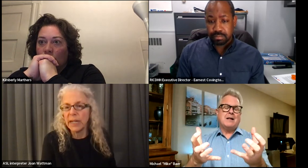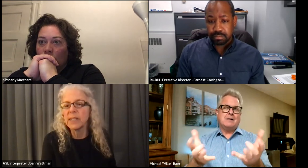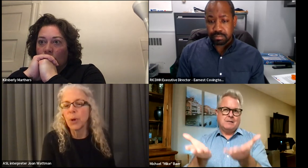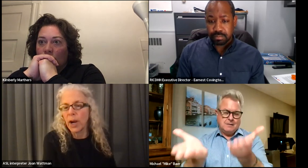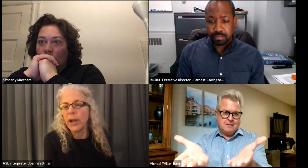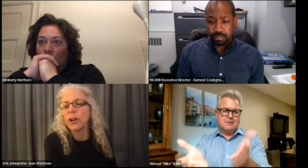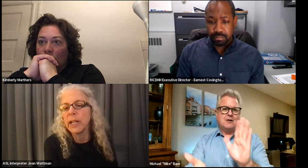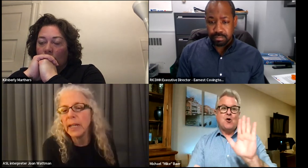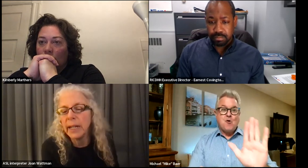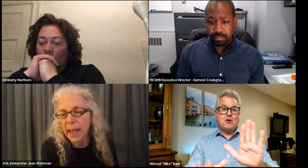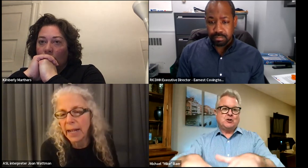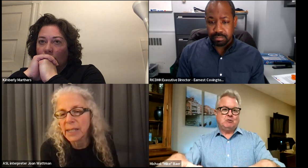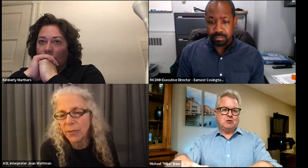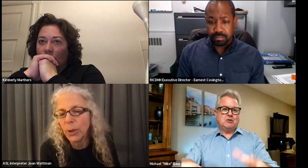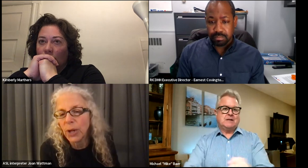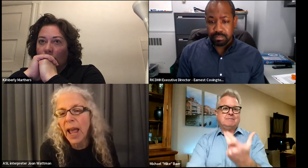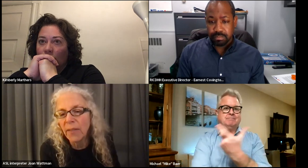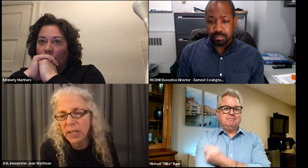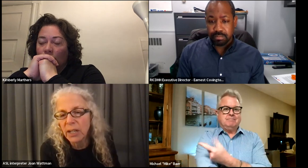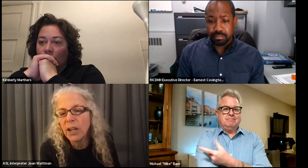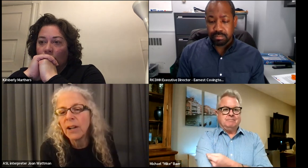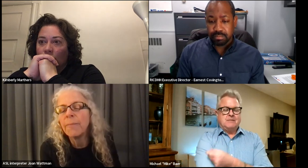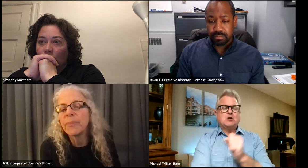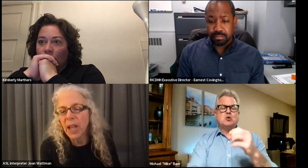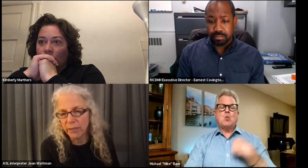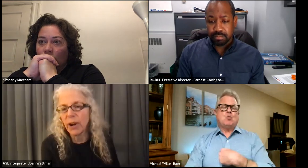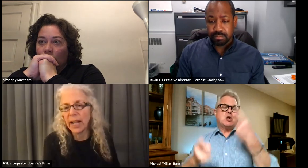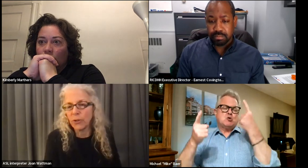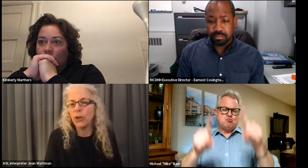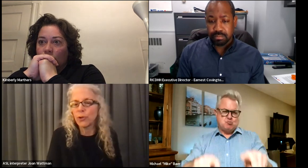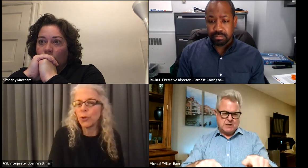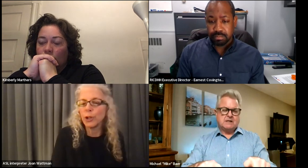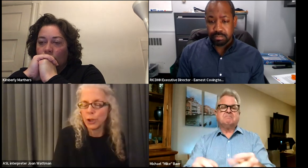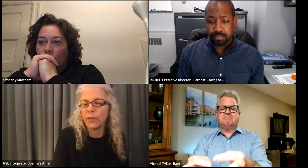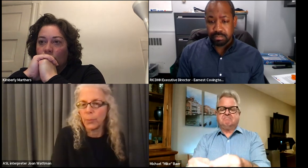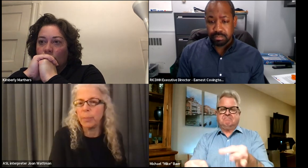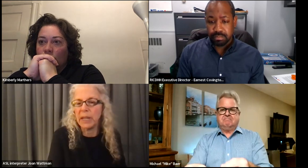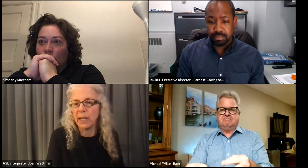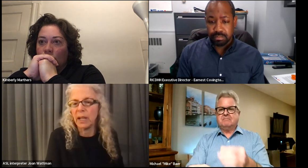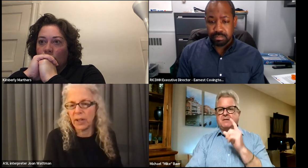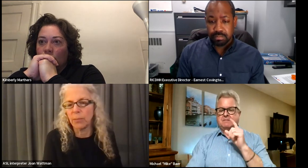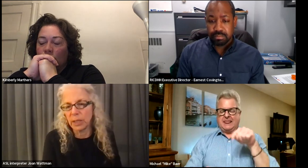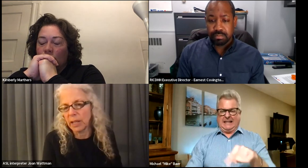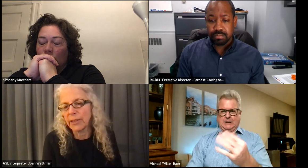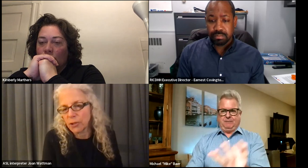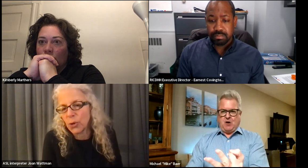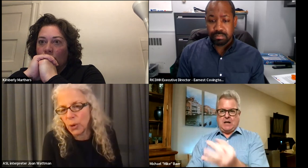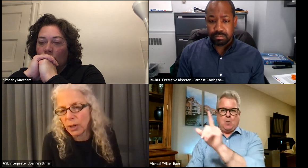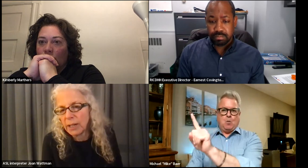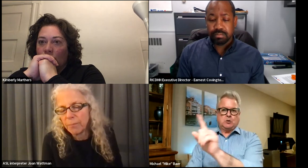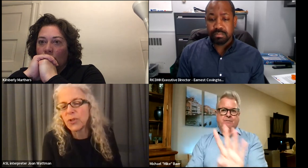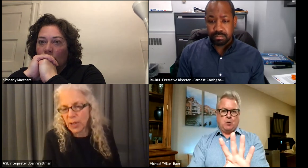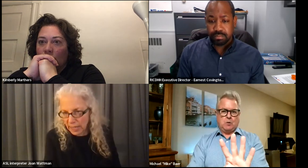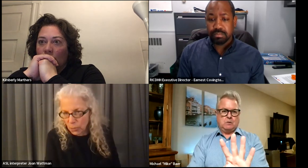age group. Nancy McGuire Heath asked if we could have it on a Friday afternoon so her children would be available at the